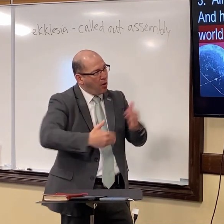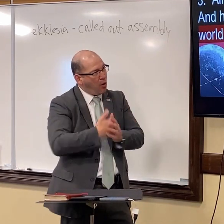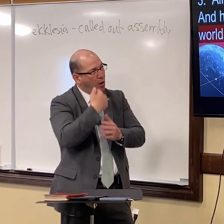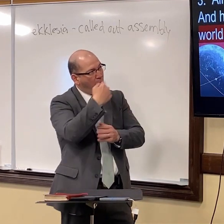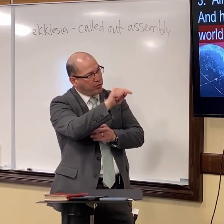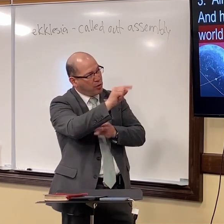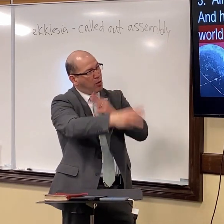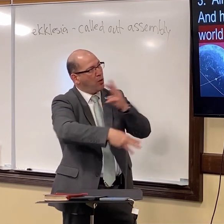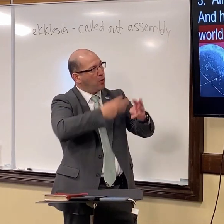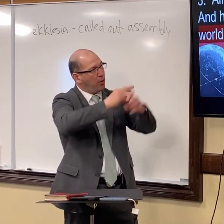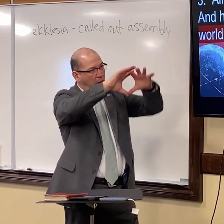Into all the world.